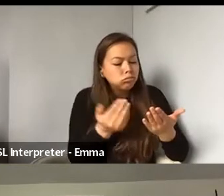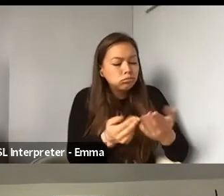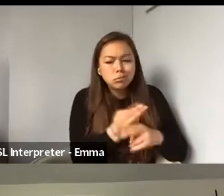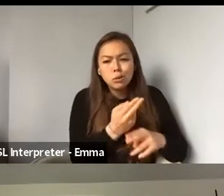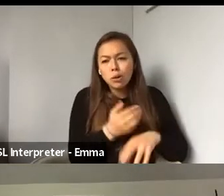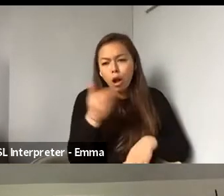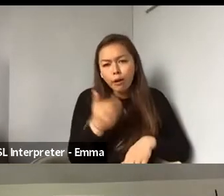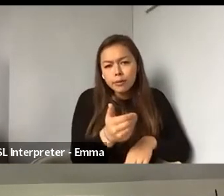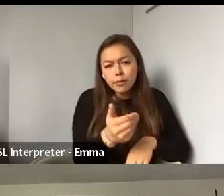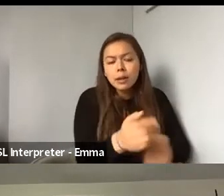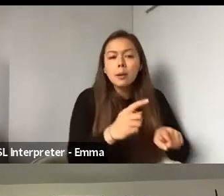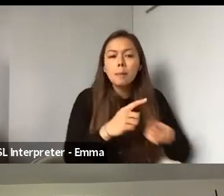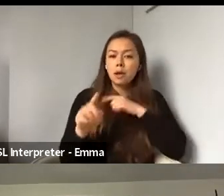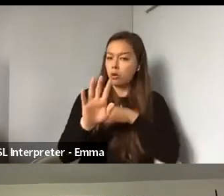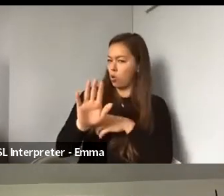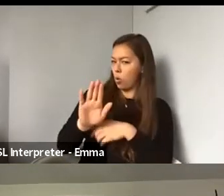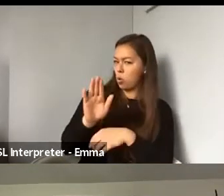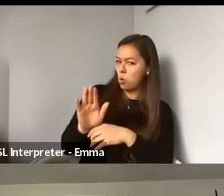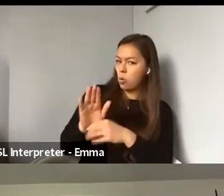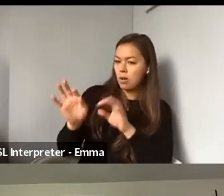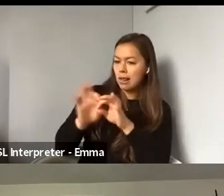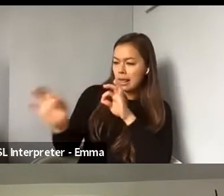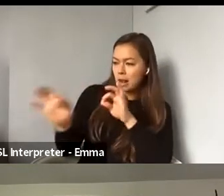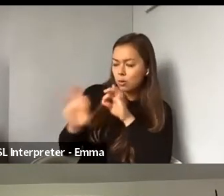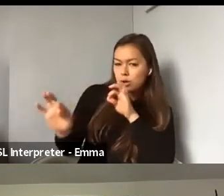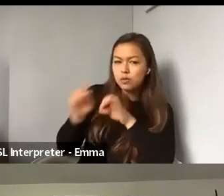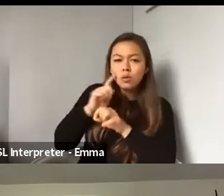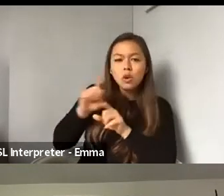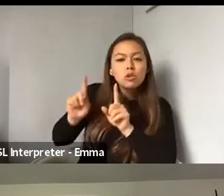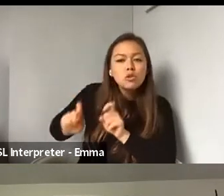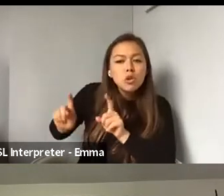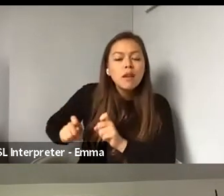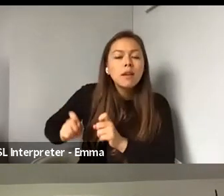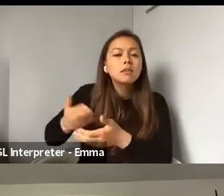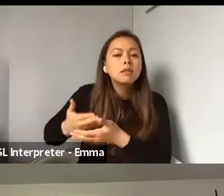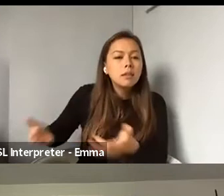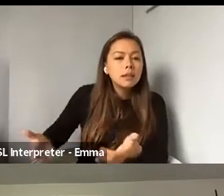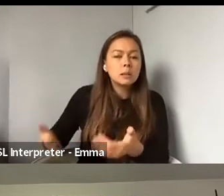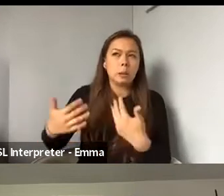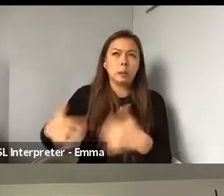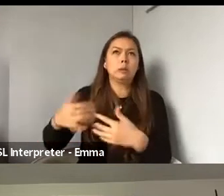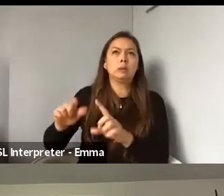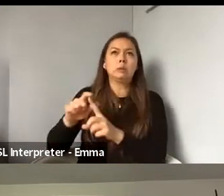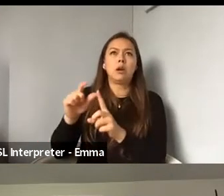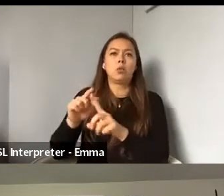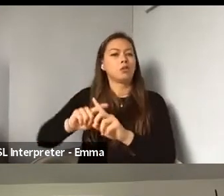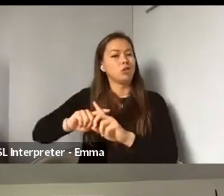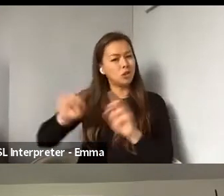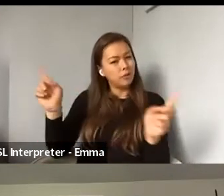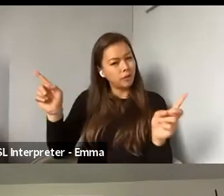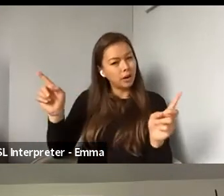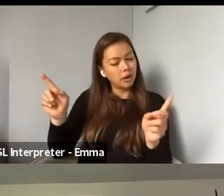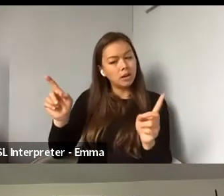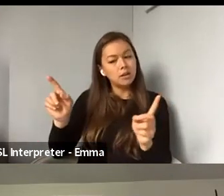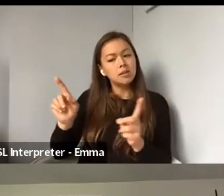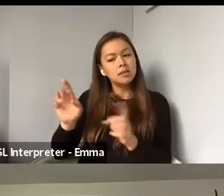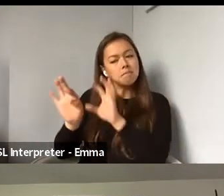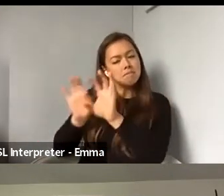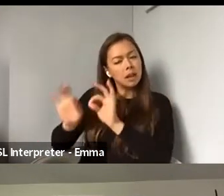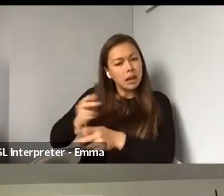think through the language you used in terms of surveys and also in your work with young people.